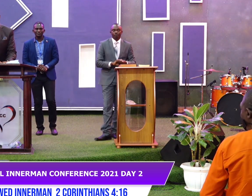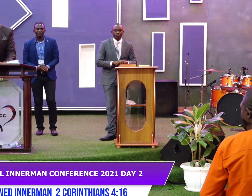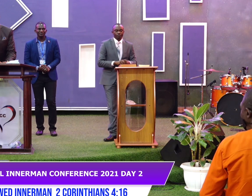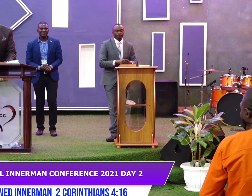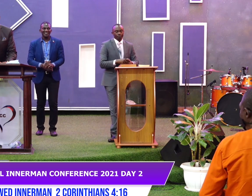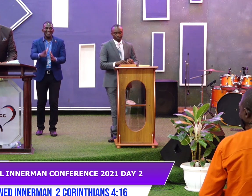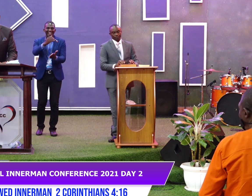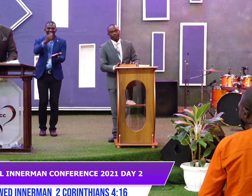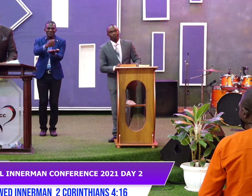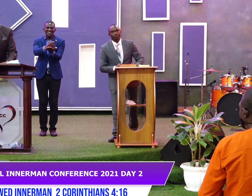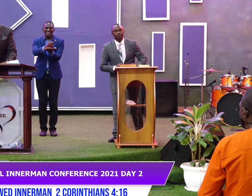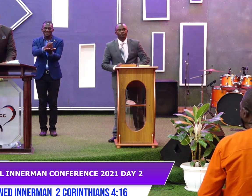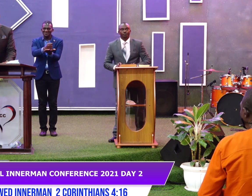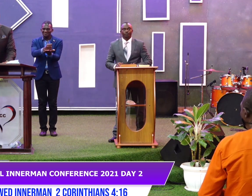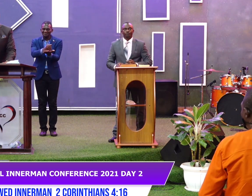Amina.